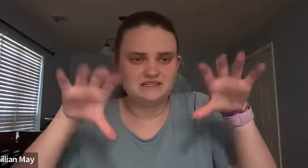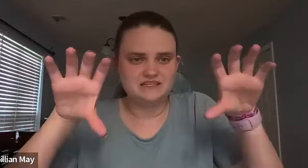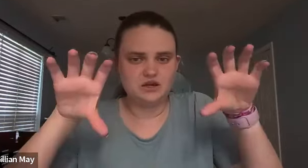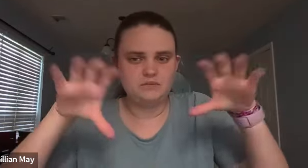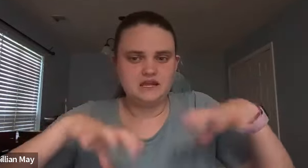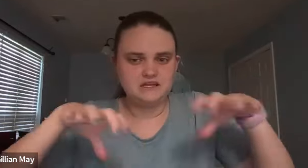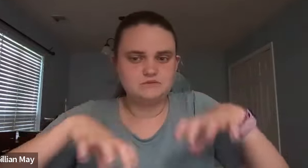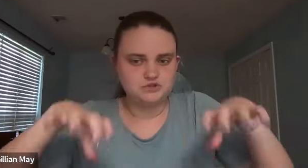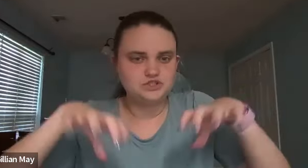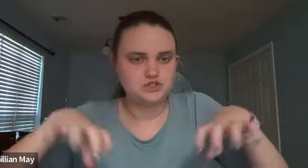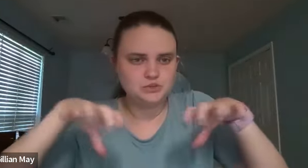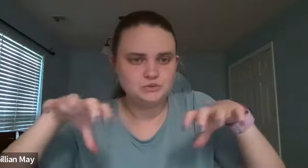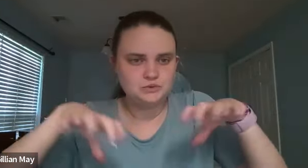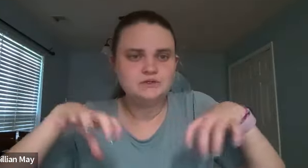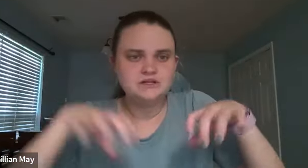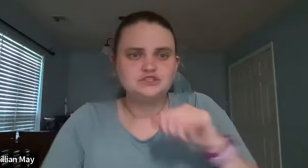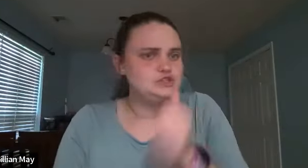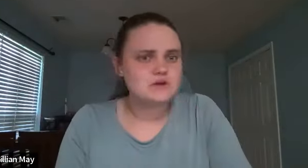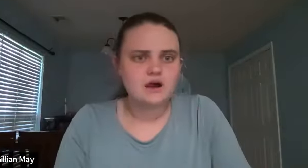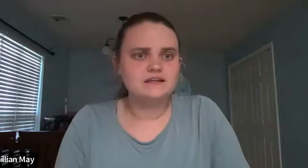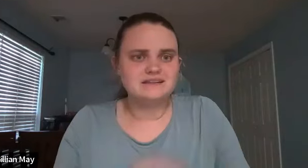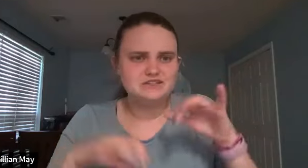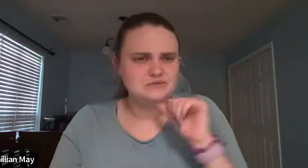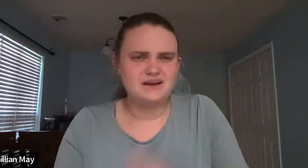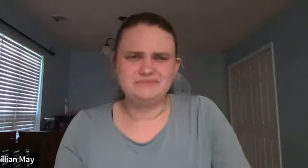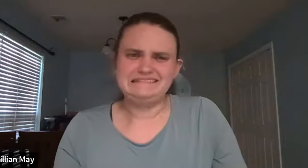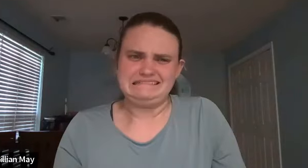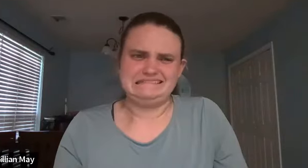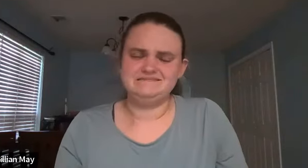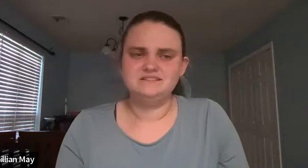like an open hand motion, do not, but